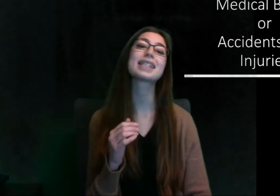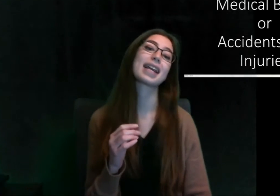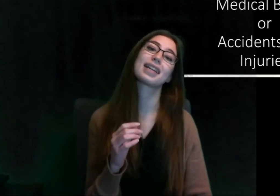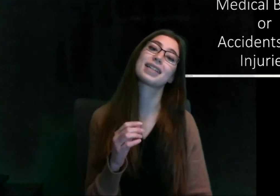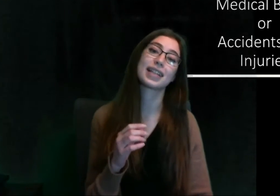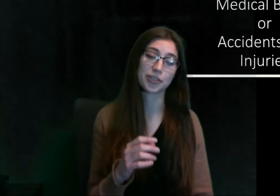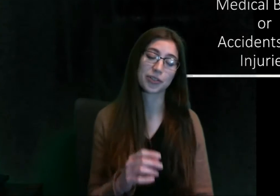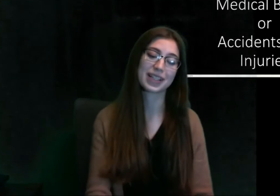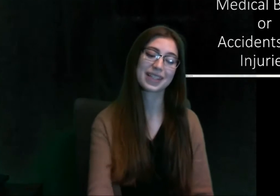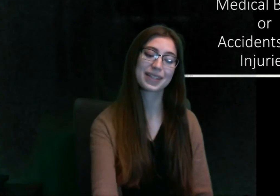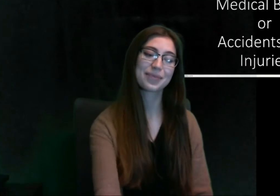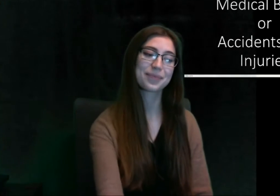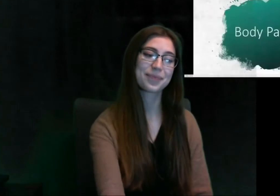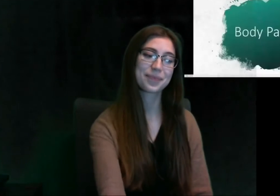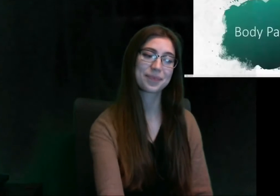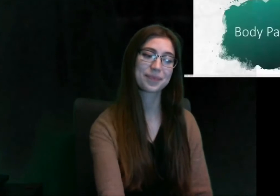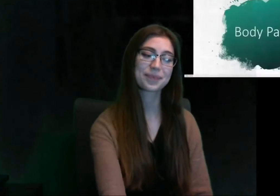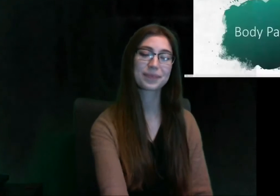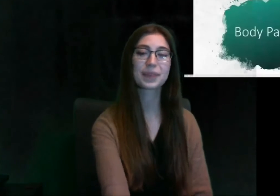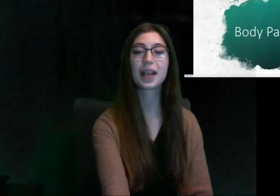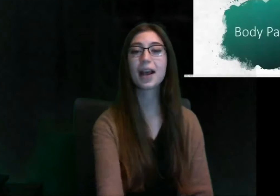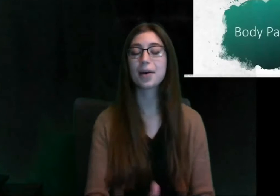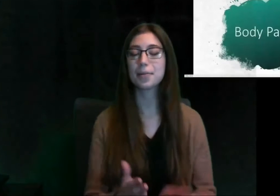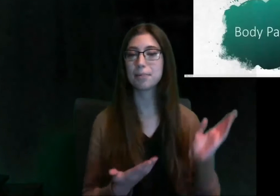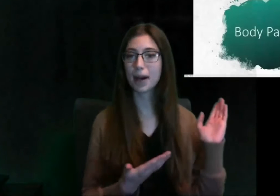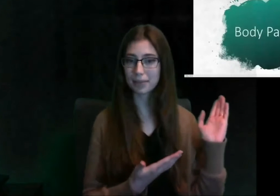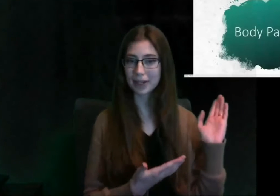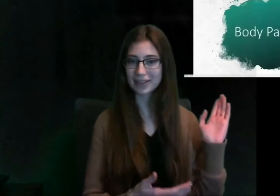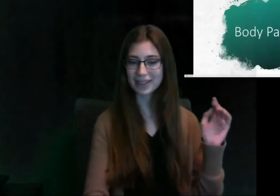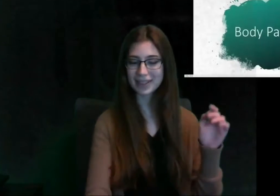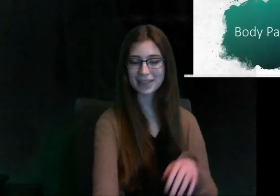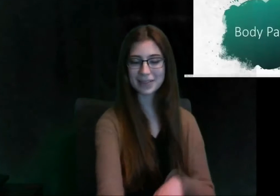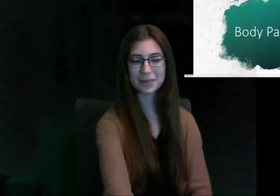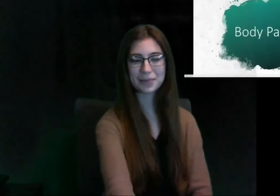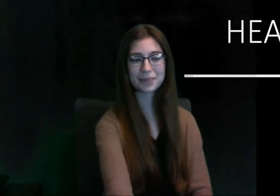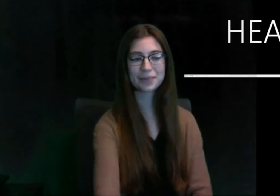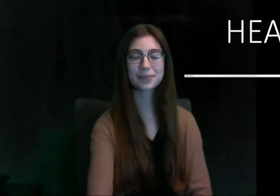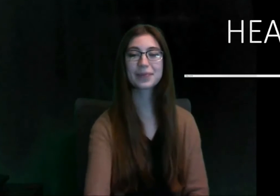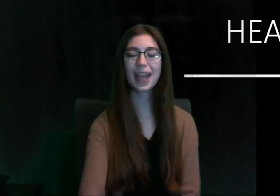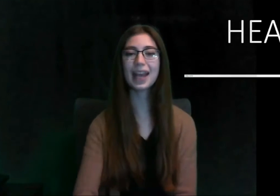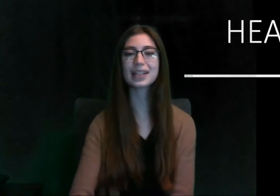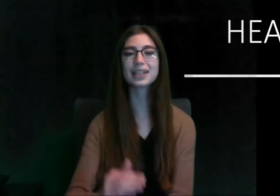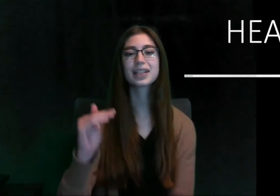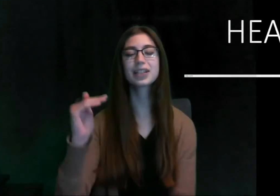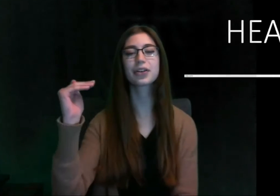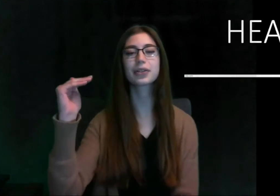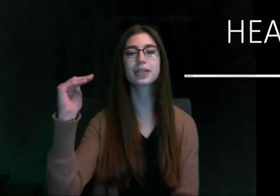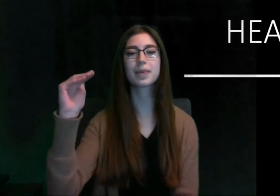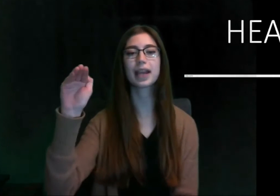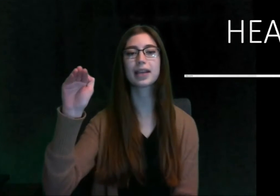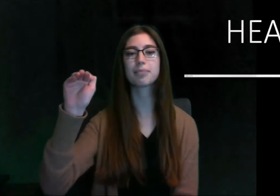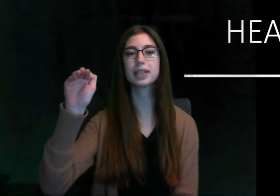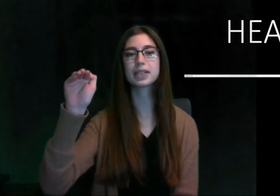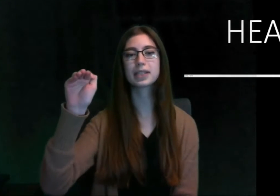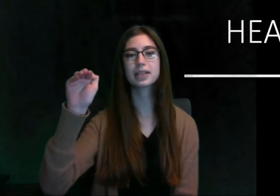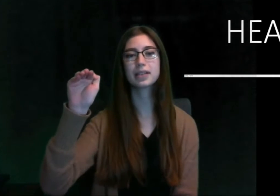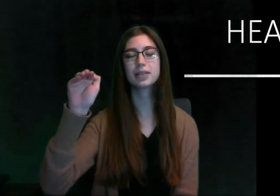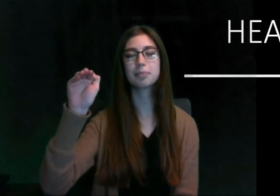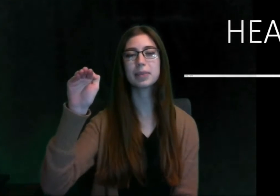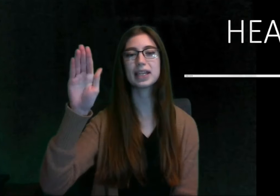and Injuries. Body parts. Head. You're going to make a bent B hand